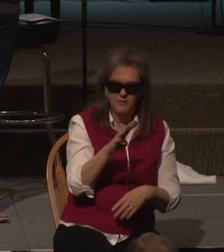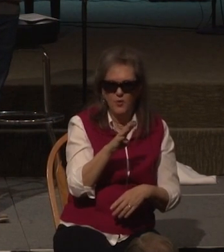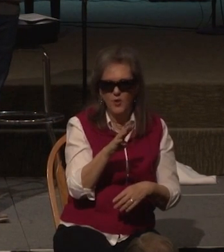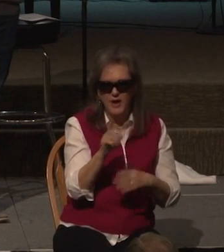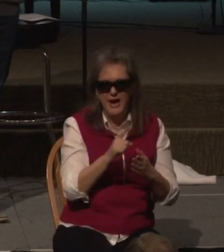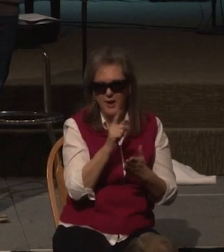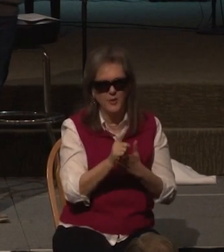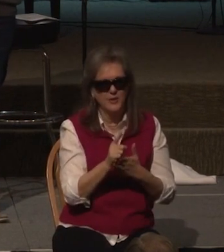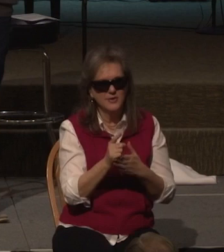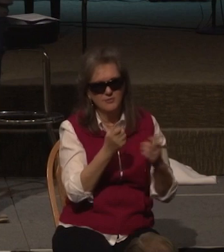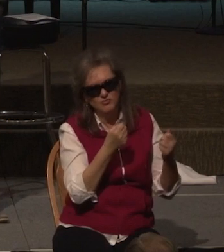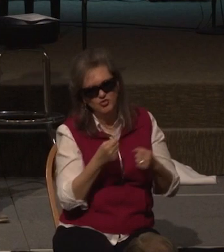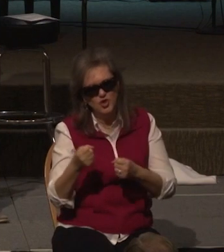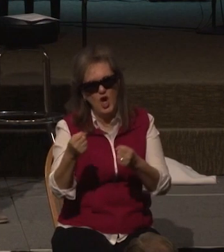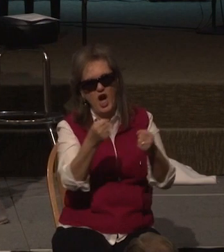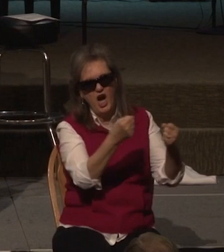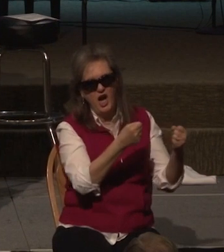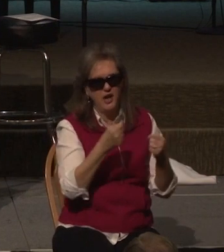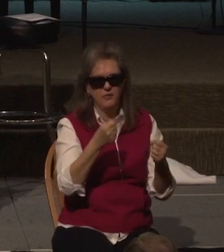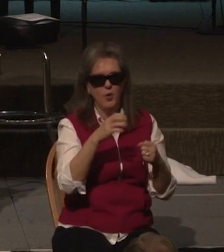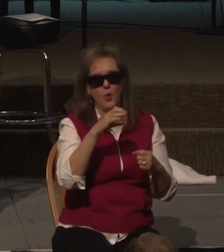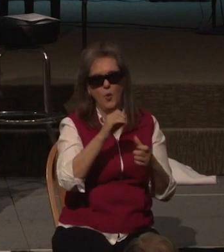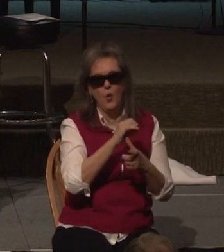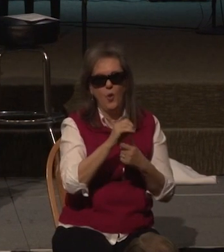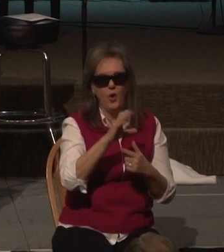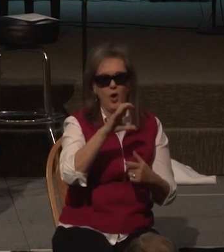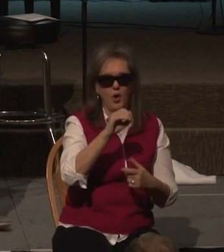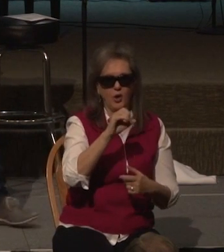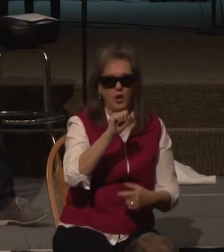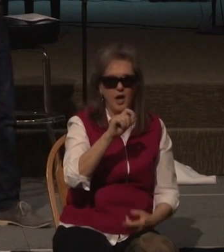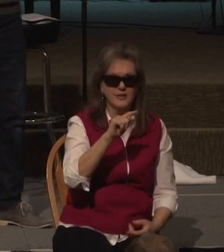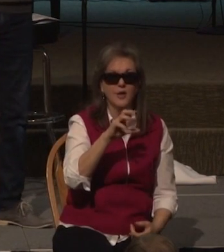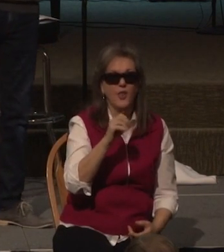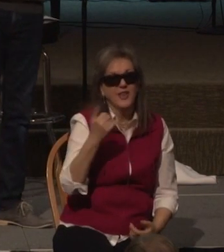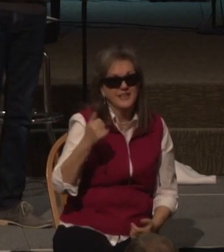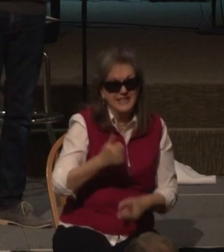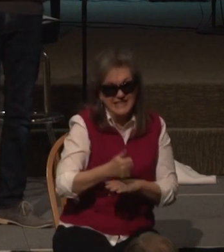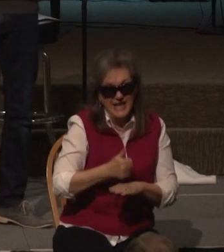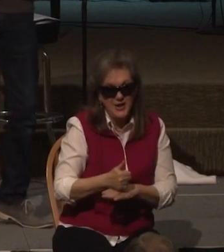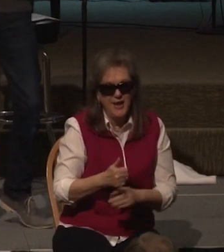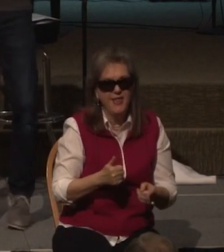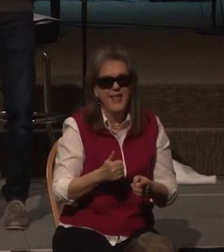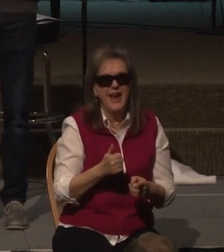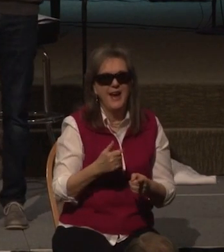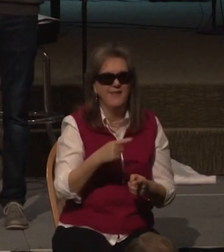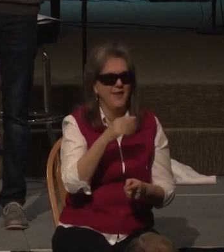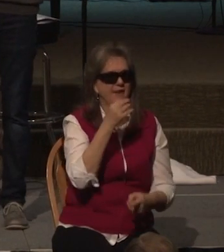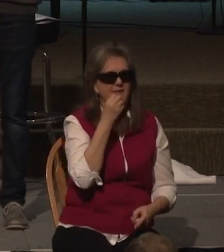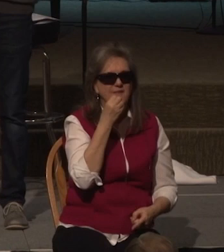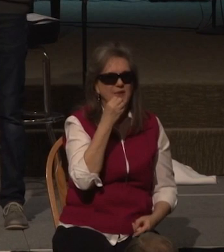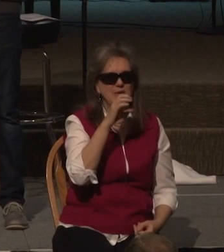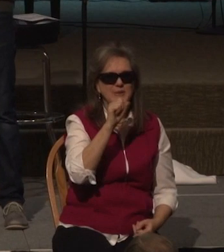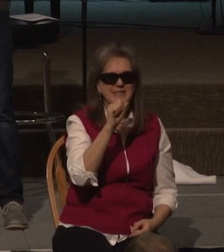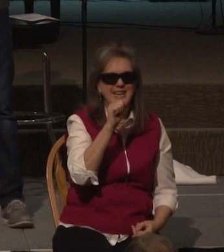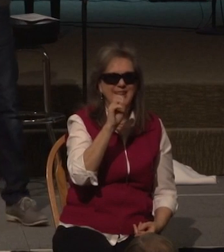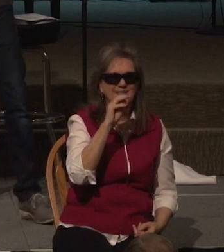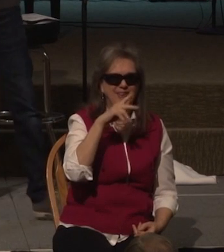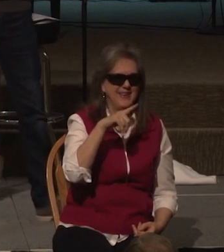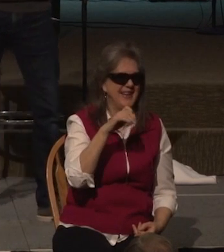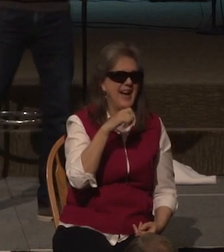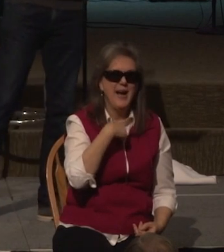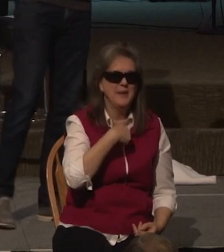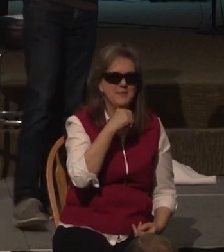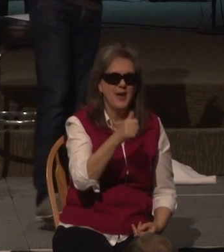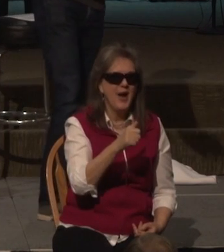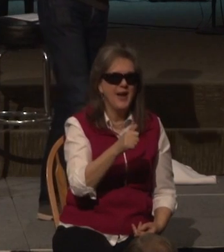spin. Or Costco. This one's dangerous, people, right? You go, and they always have these food samples. Uh-huh. I'm not